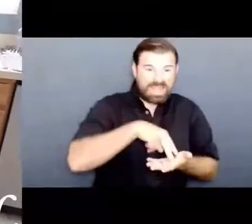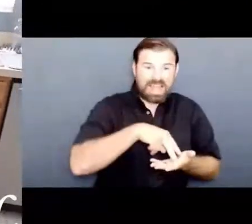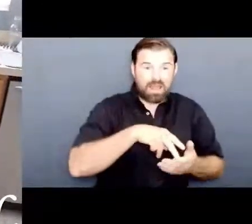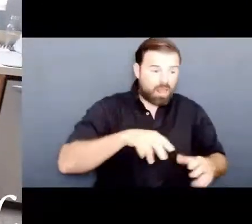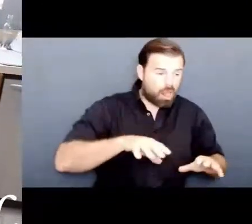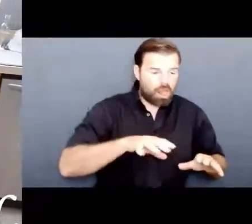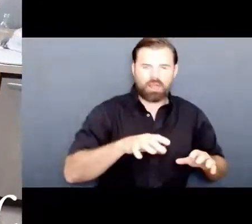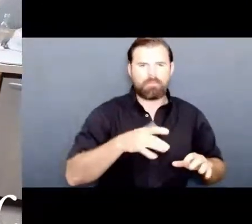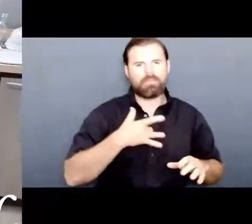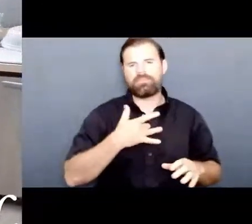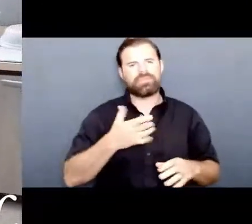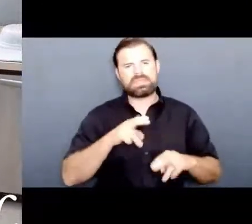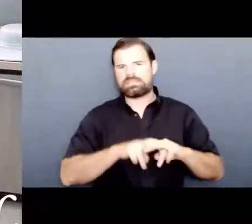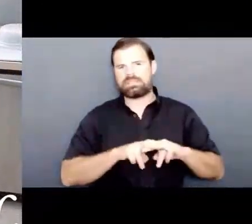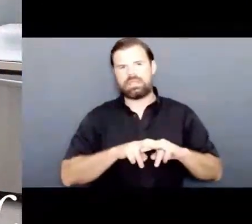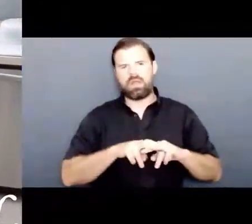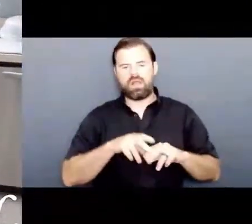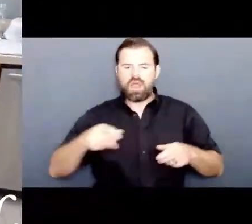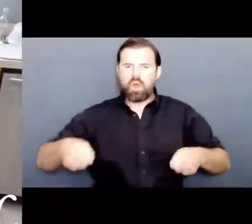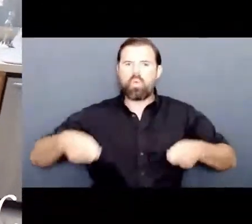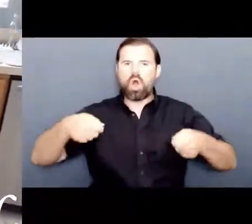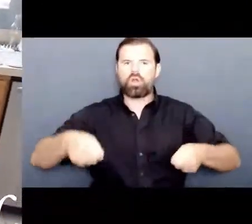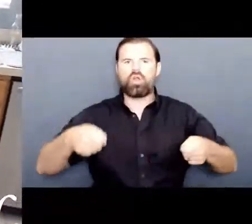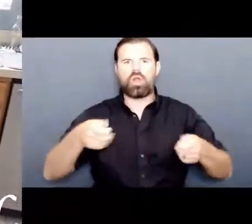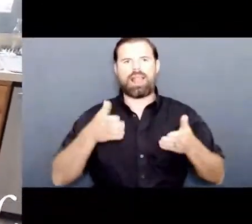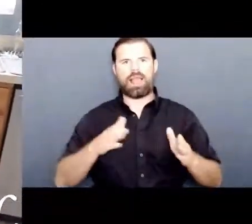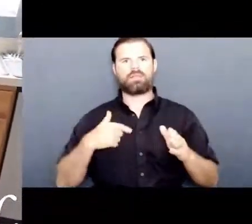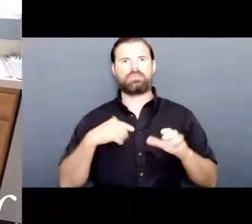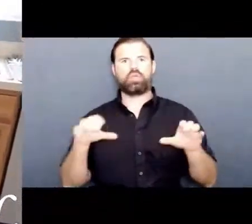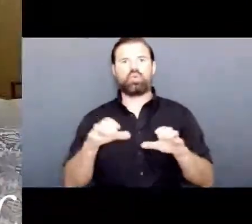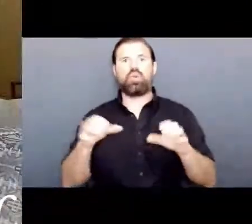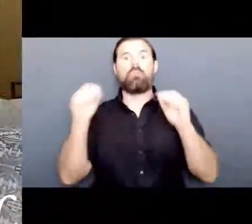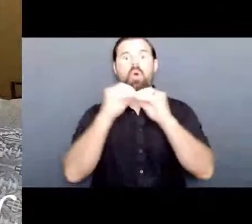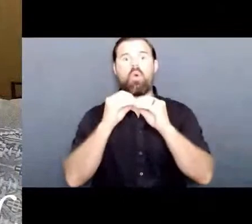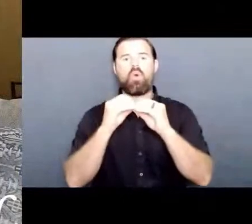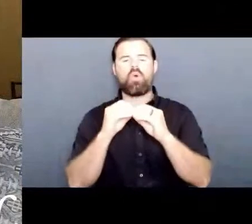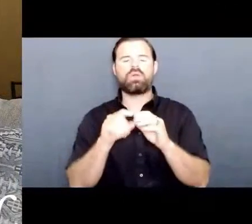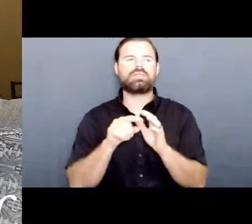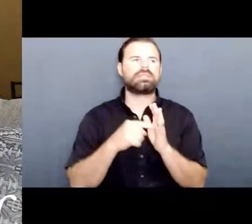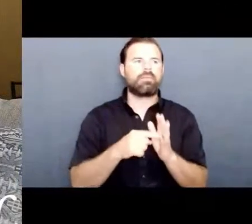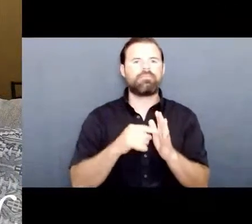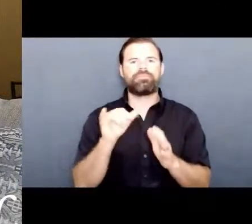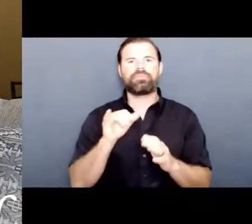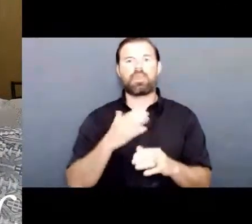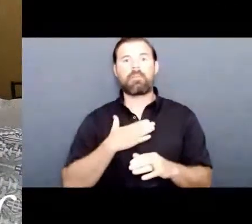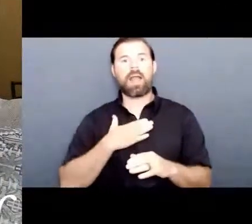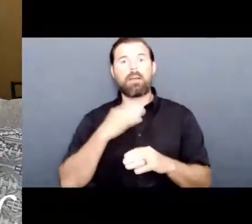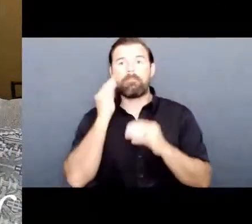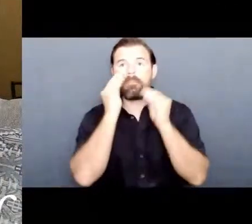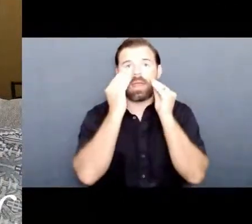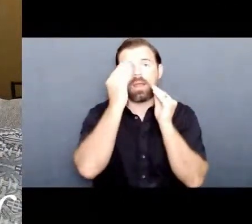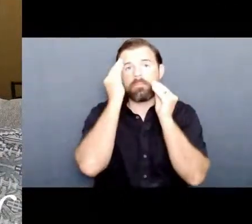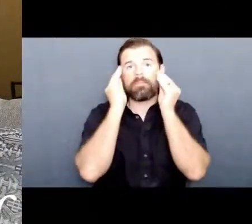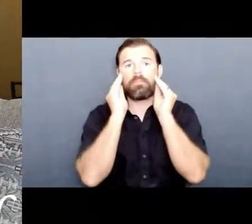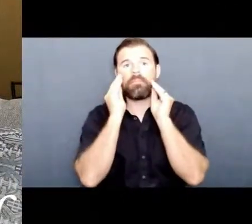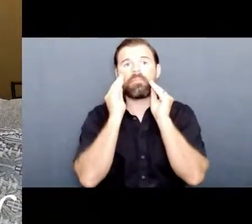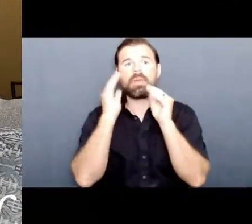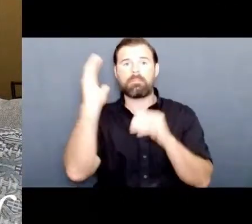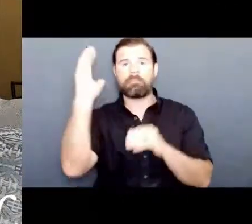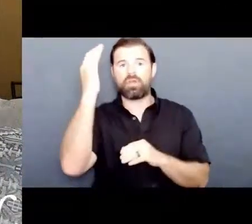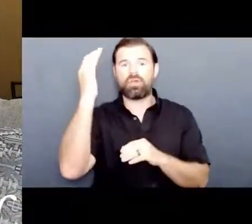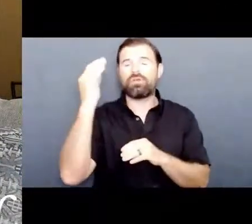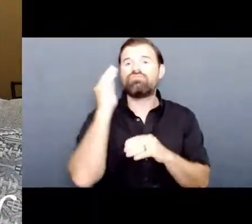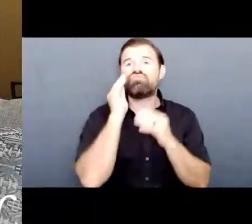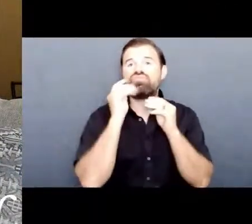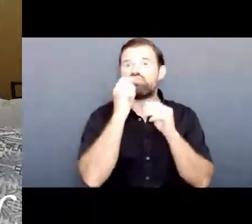it just allows me to do more. Or if I'm putting on my makeup, I'll sit down in the walker to